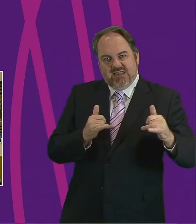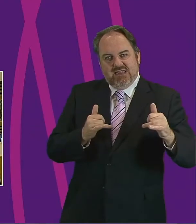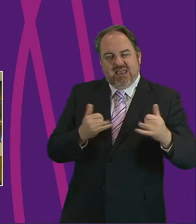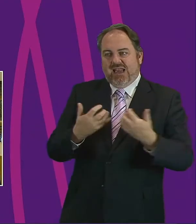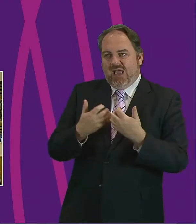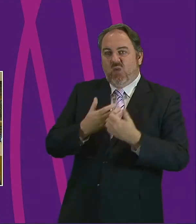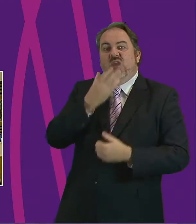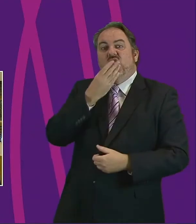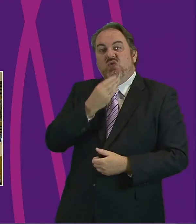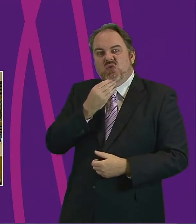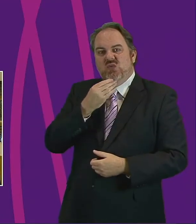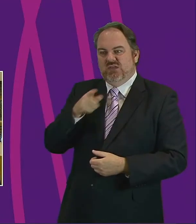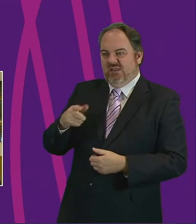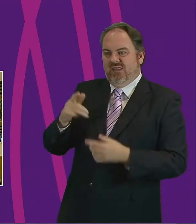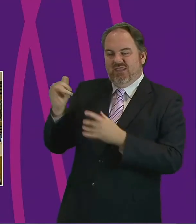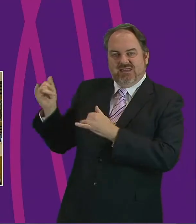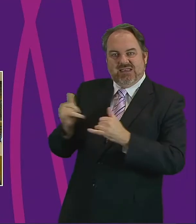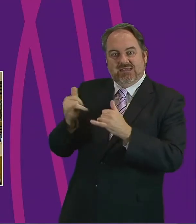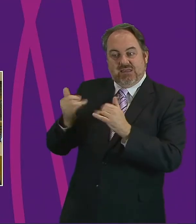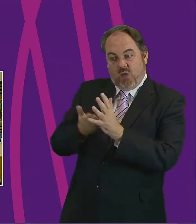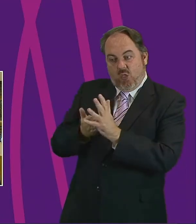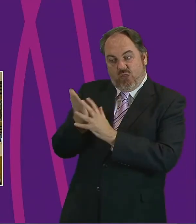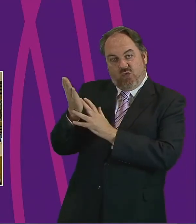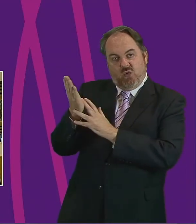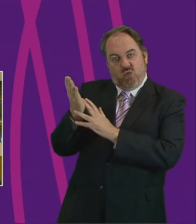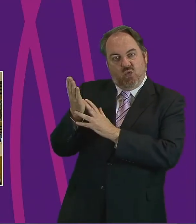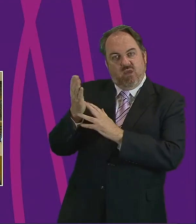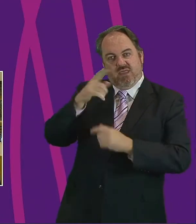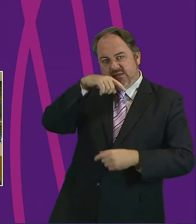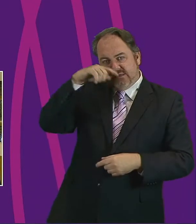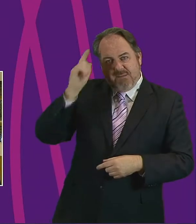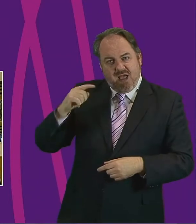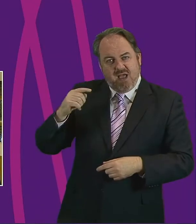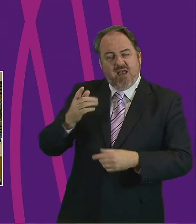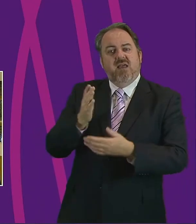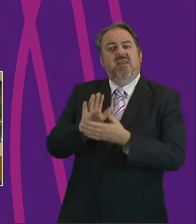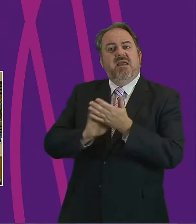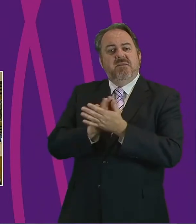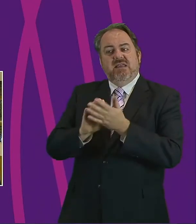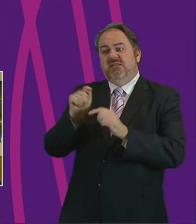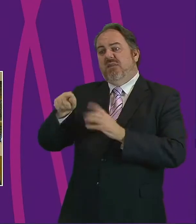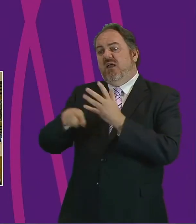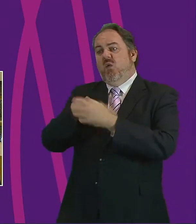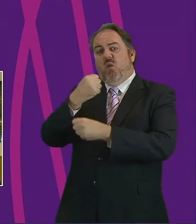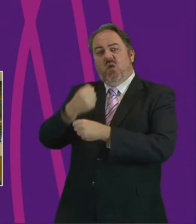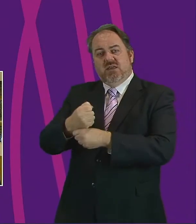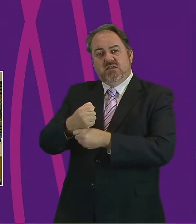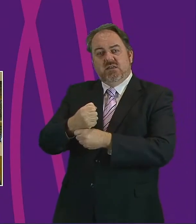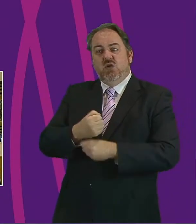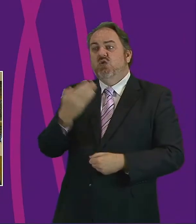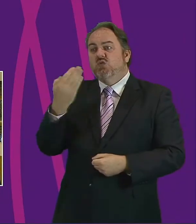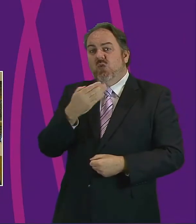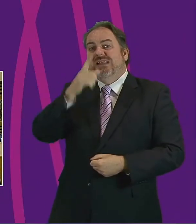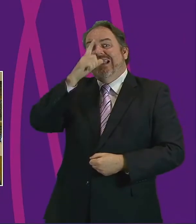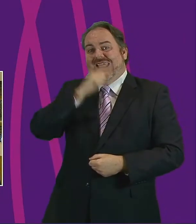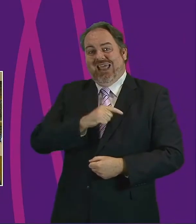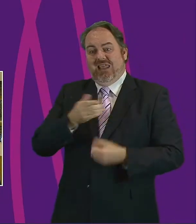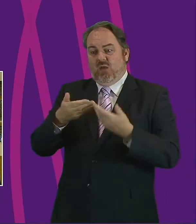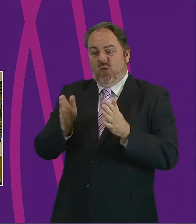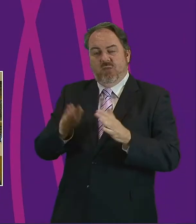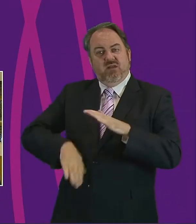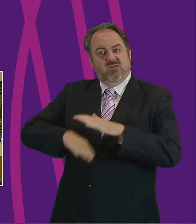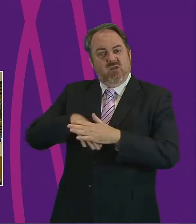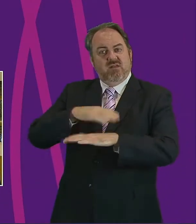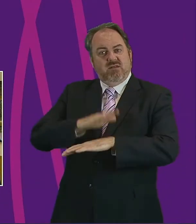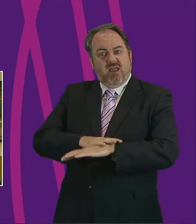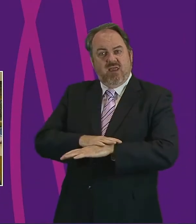usage of that capacity during the summer, so that by August, opening schools full-time is a realistic and achievable